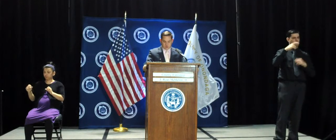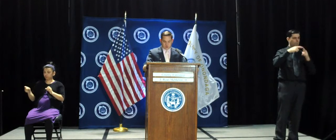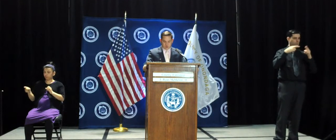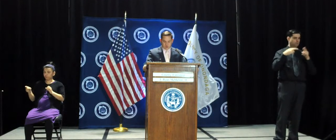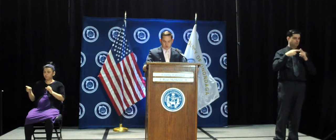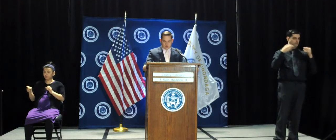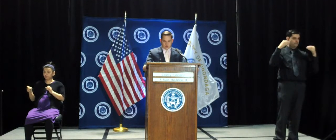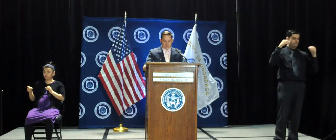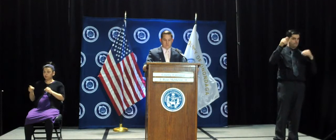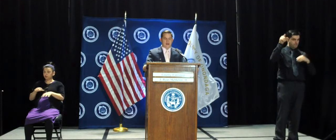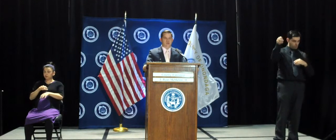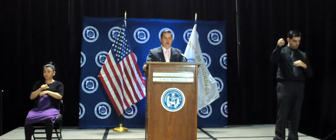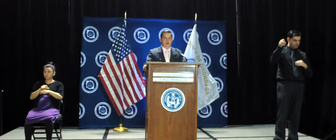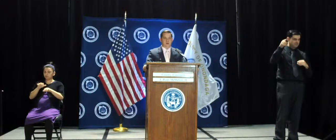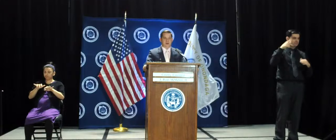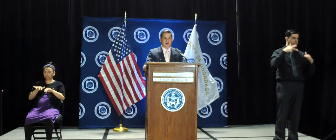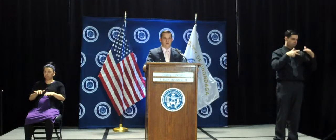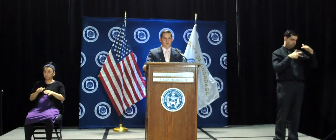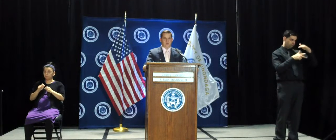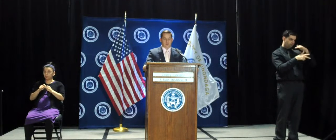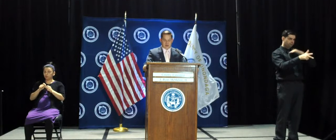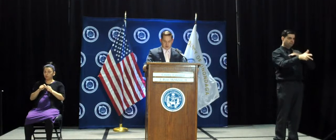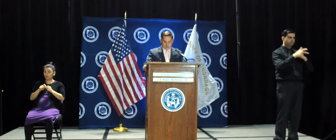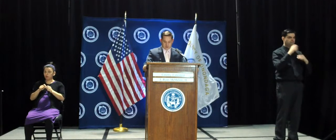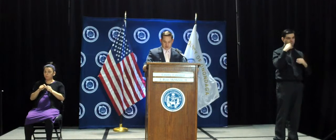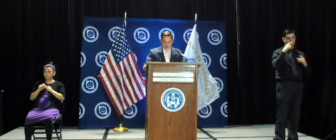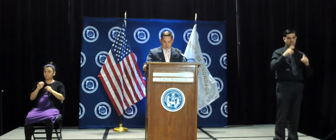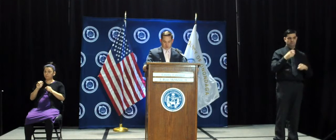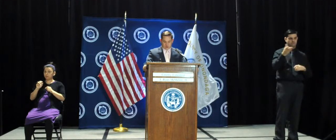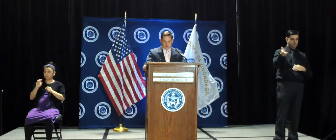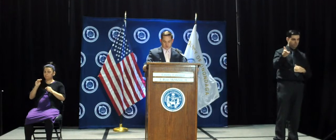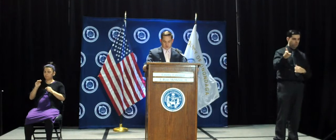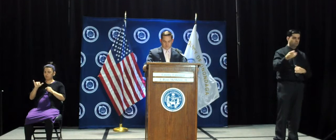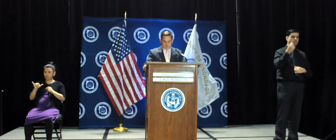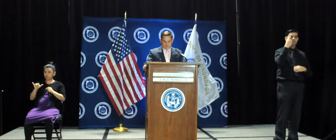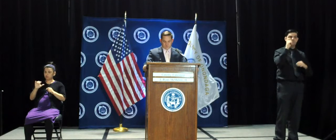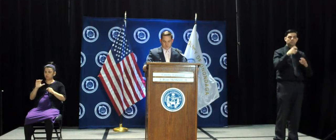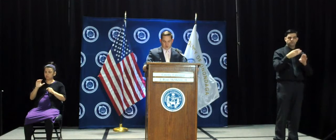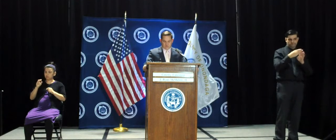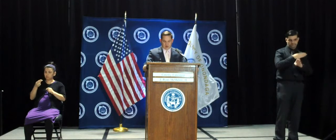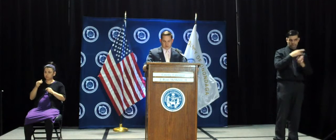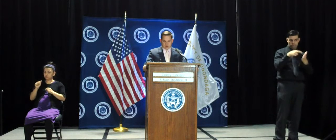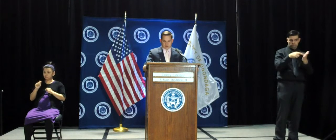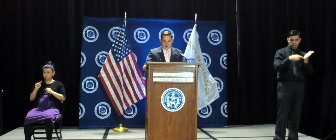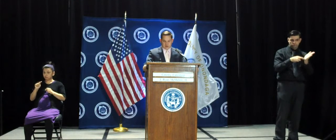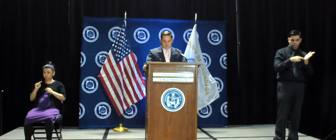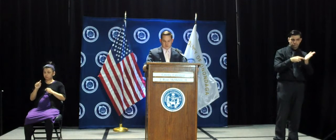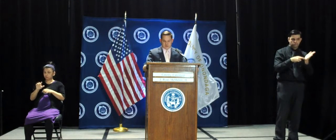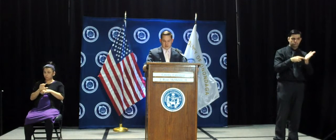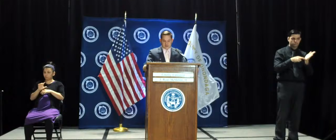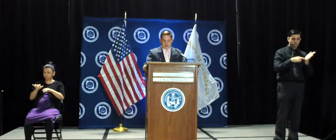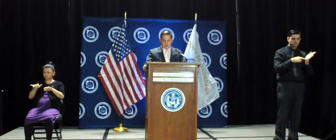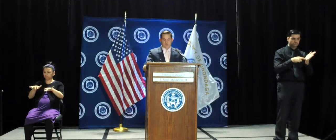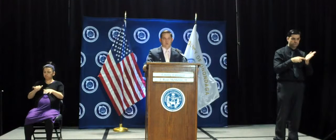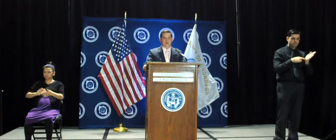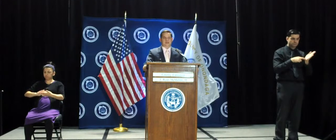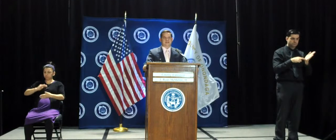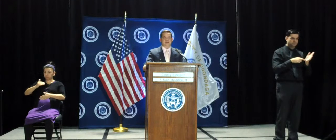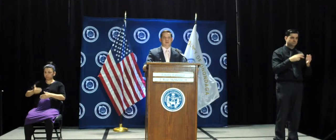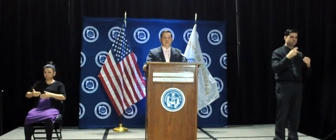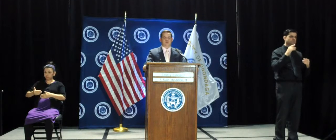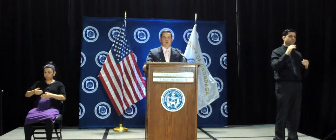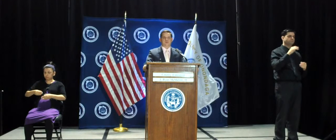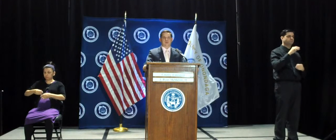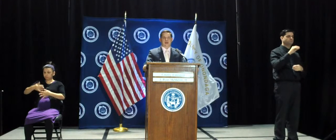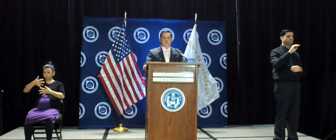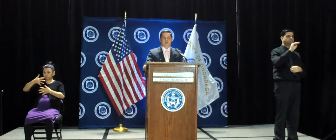315-464-2582, or you can create a MyChart account at Upstate to pre-register, mychart.upstate.edu. That's